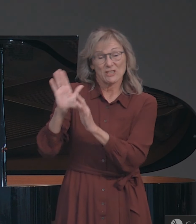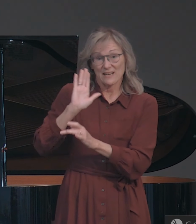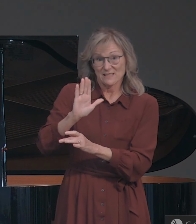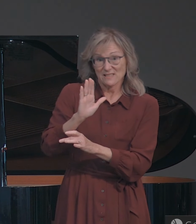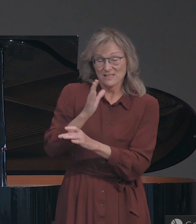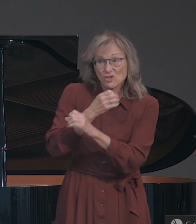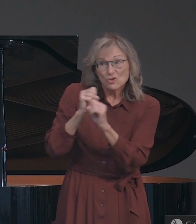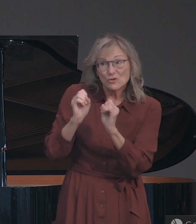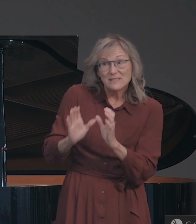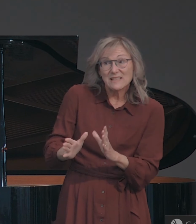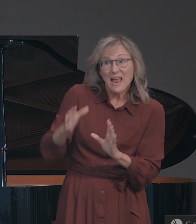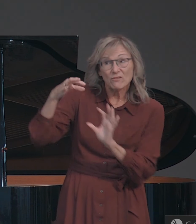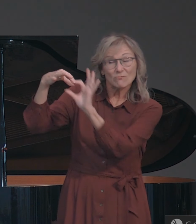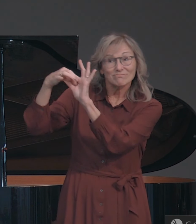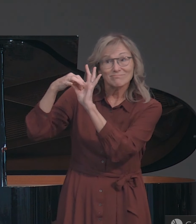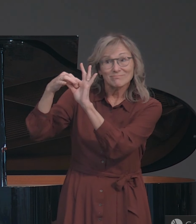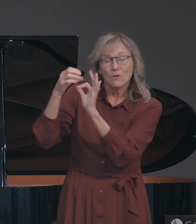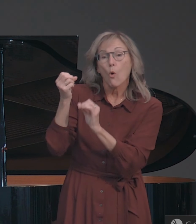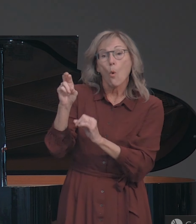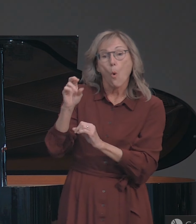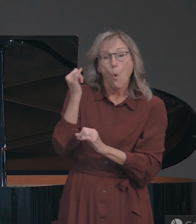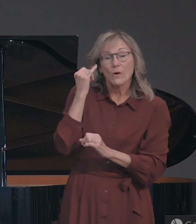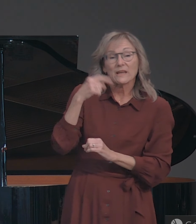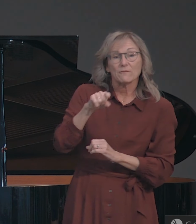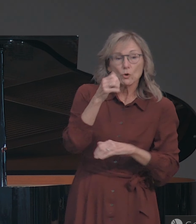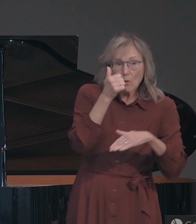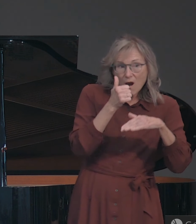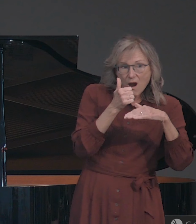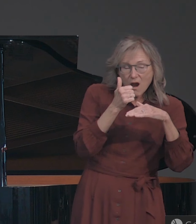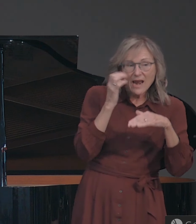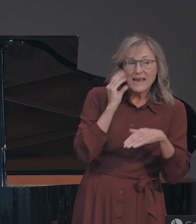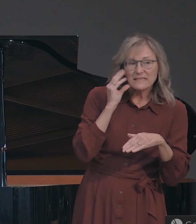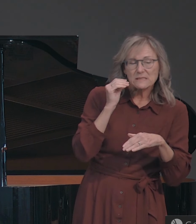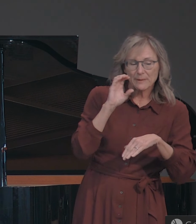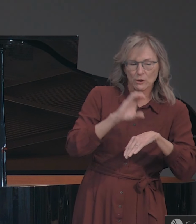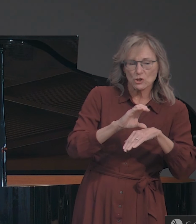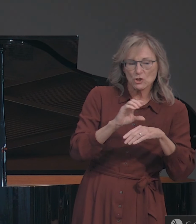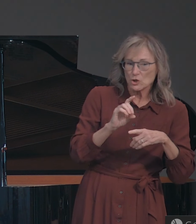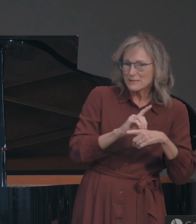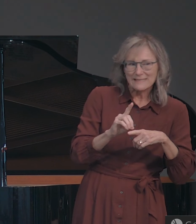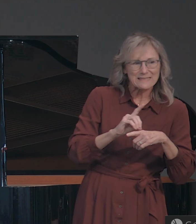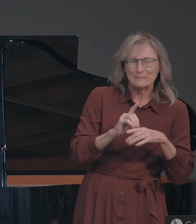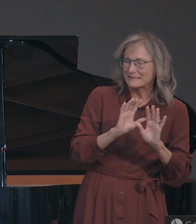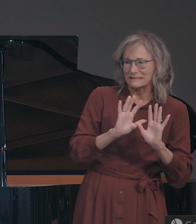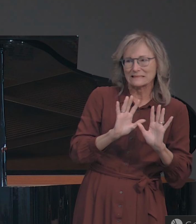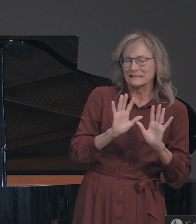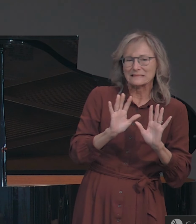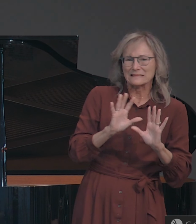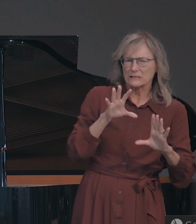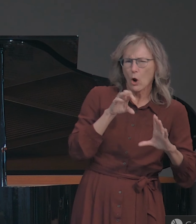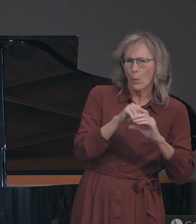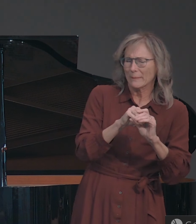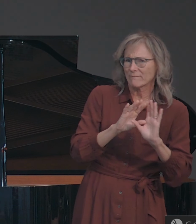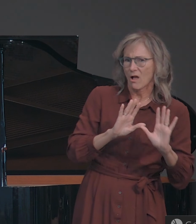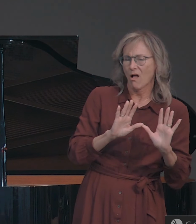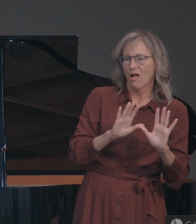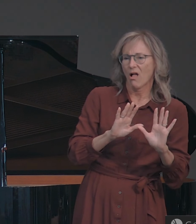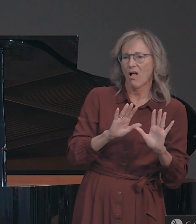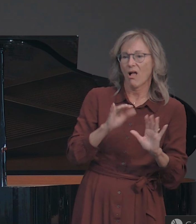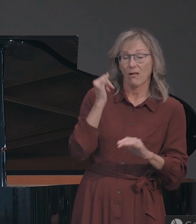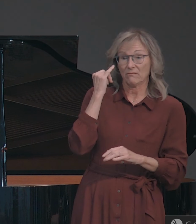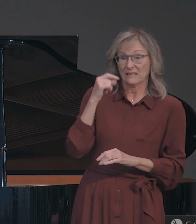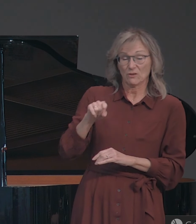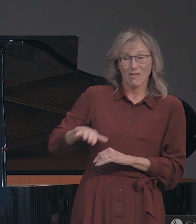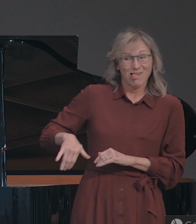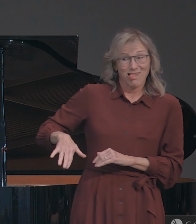and those who are under church discipline here or at any church. If you've not repented of your sins and put your faith and trust